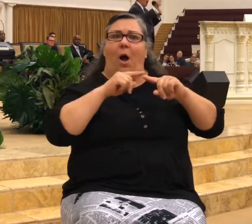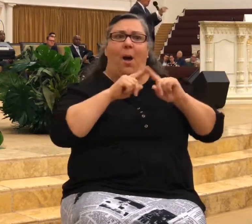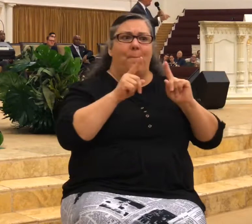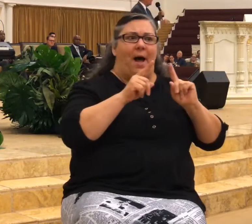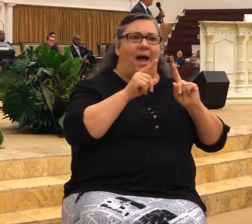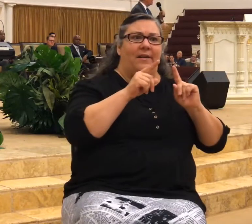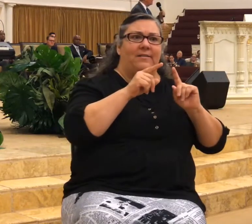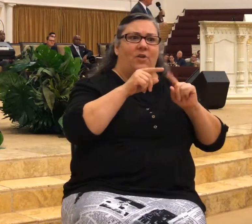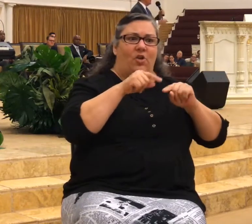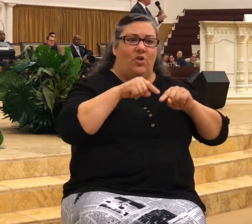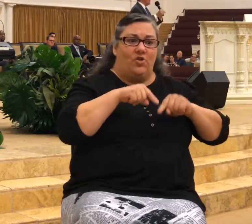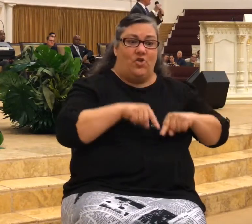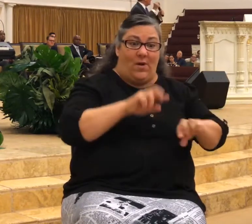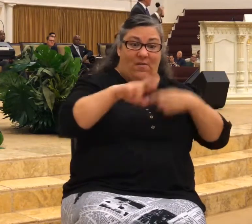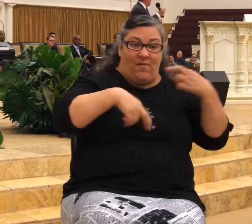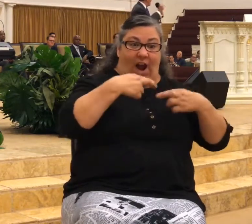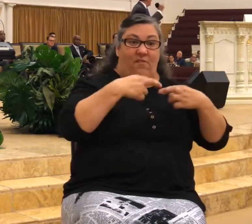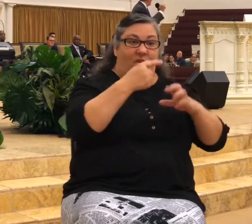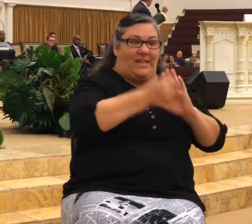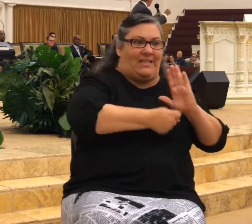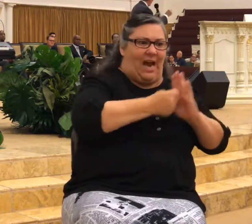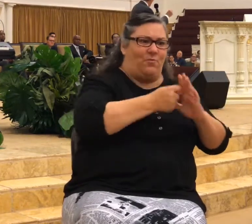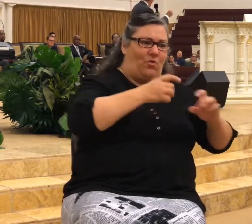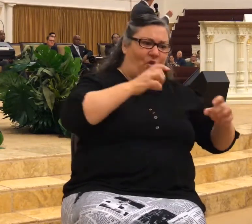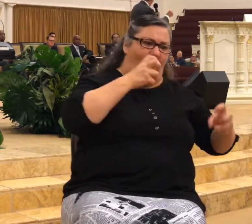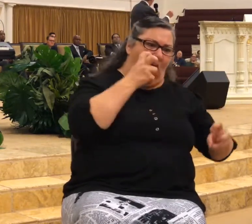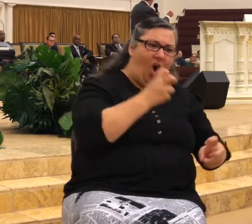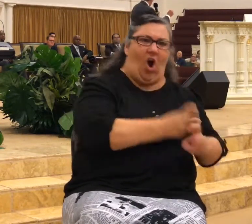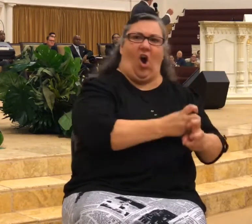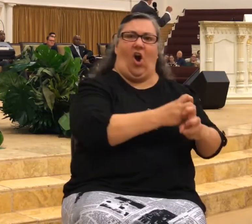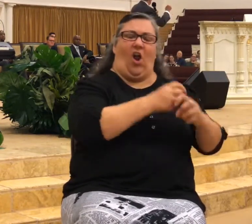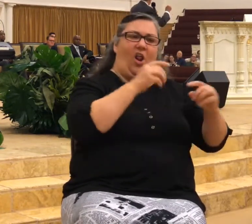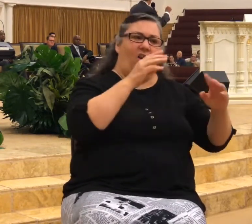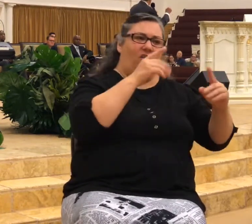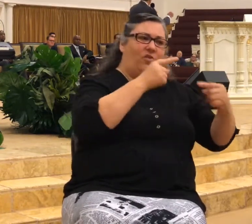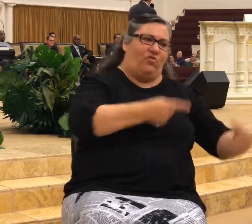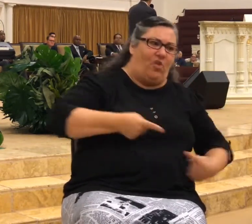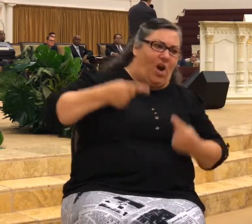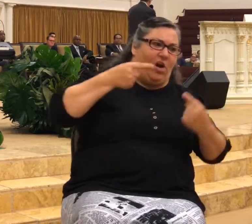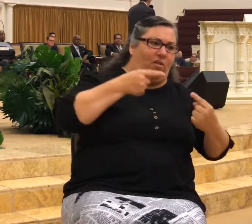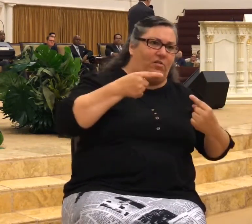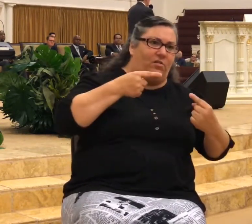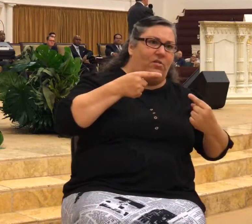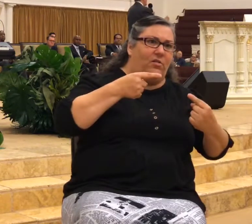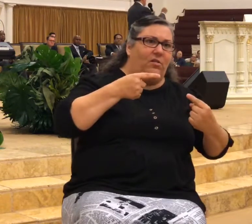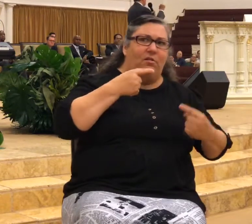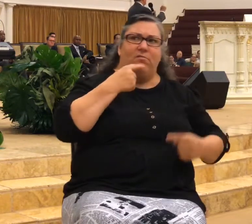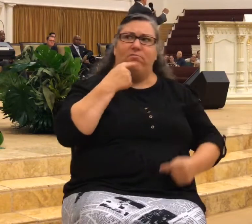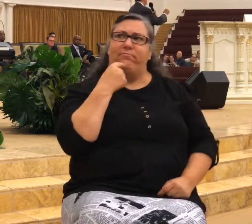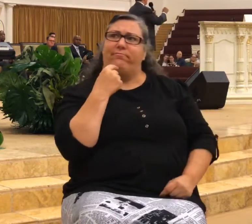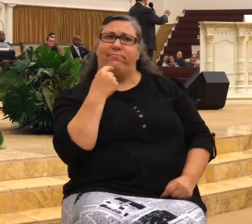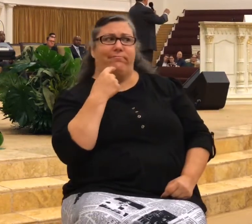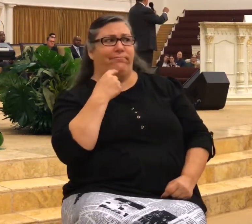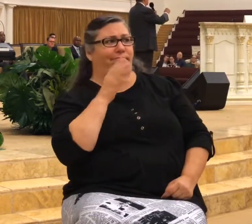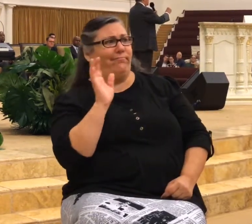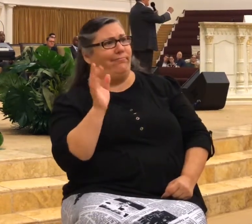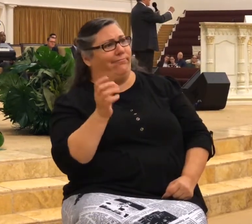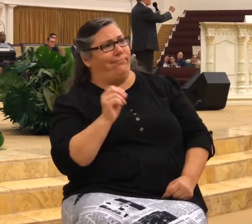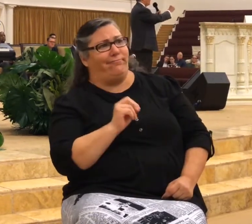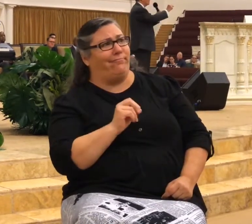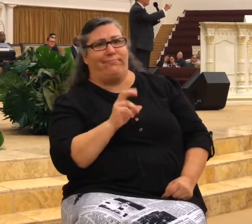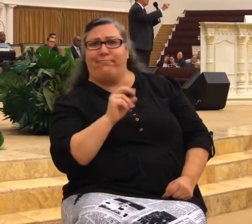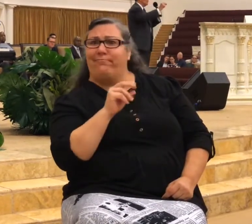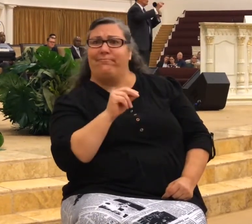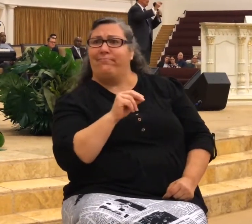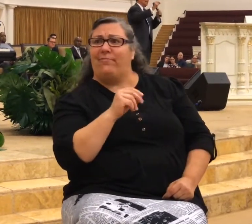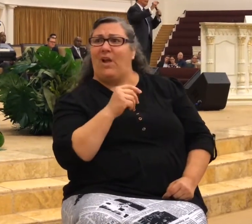were not hard? They said, no, I don't think it can. I said, I've read a lot of history, and I've never found